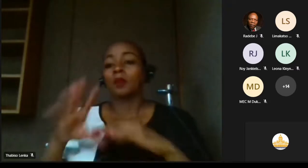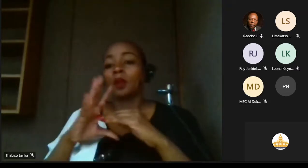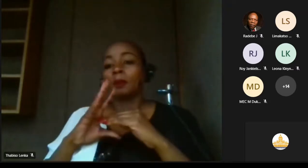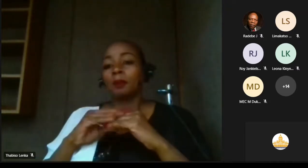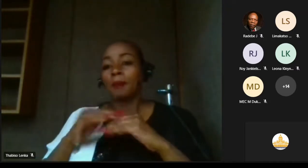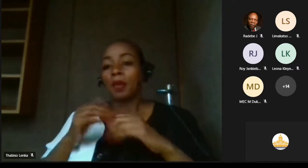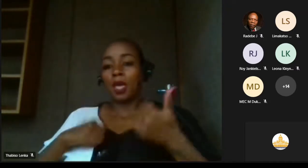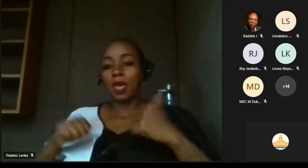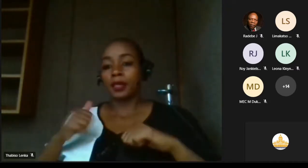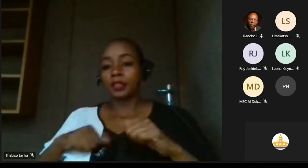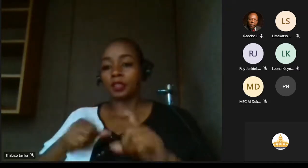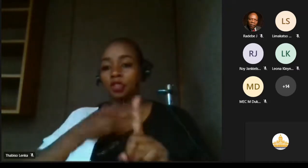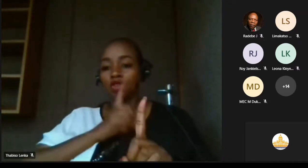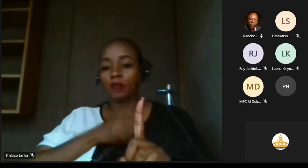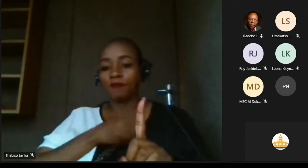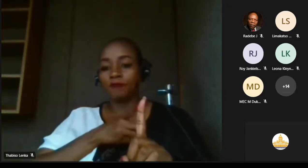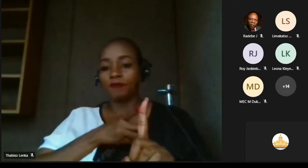Honorable Acting Chief Weaver.